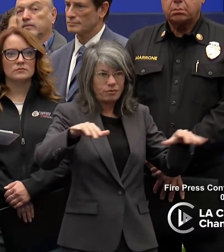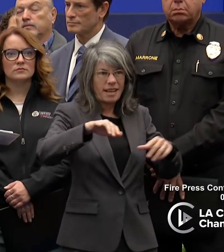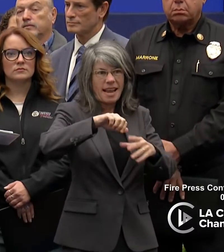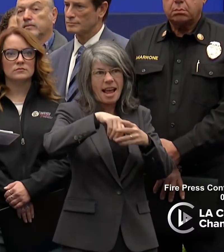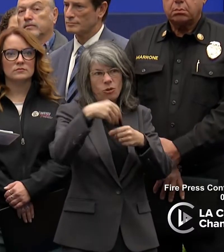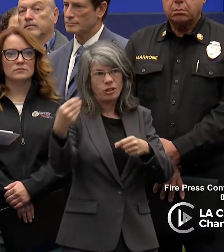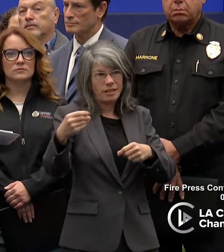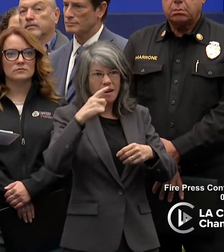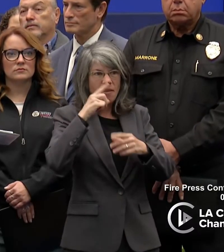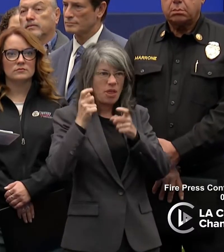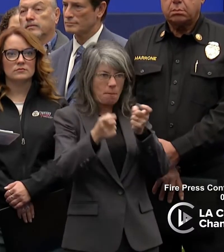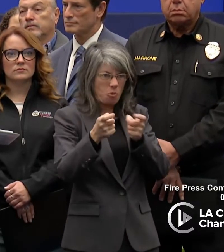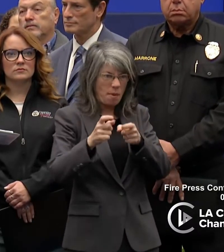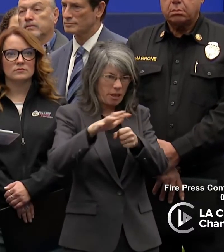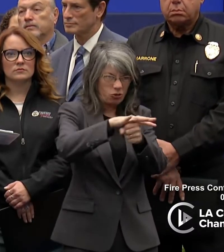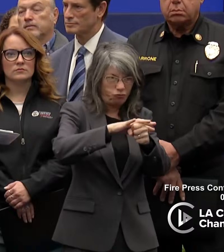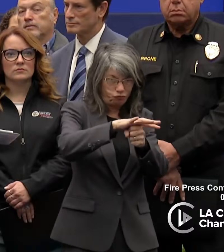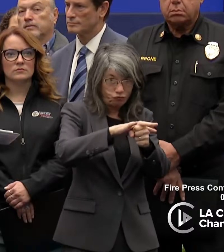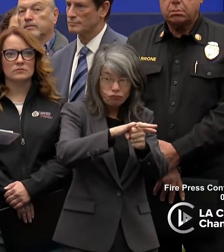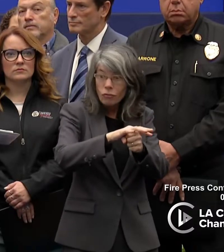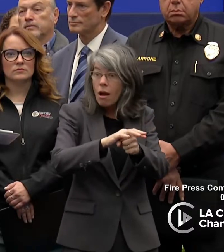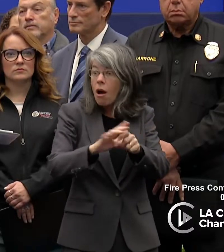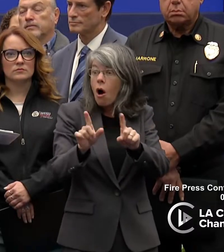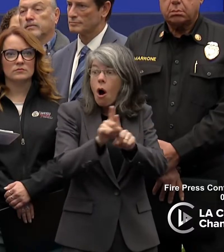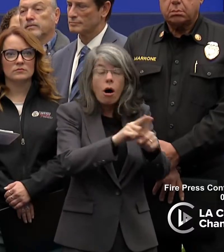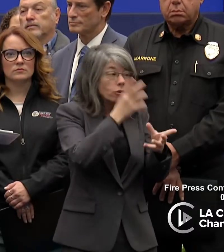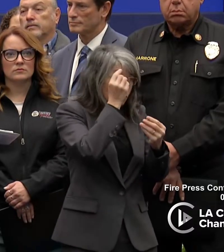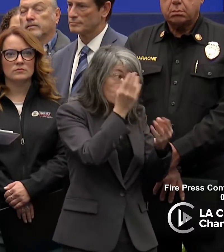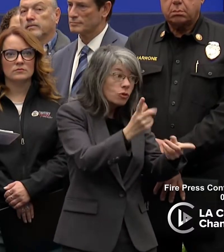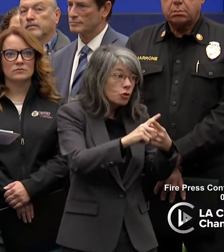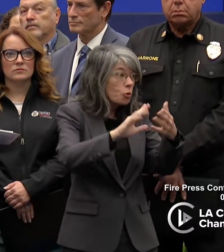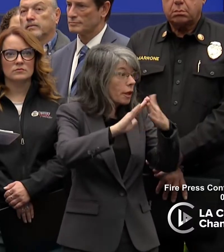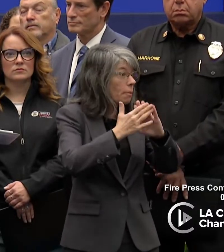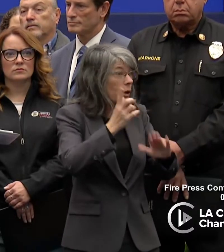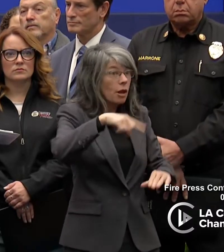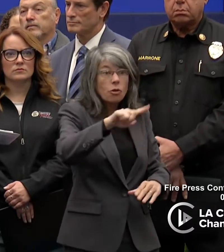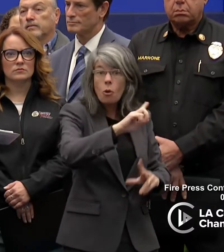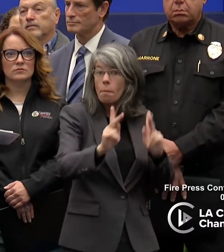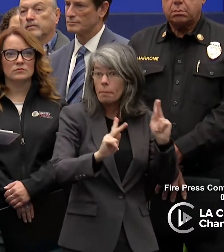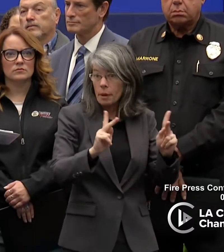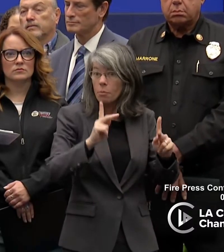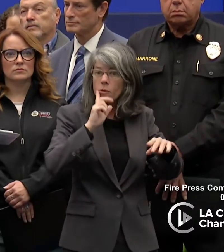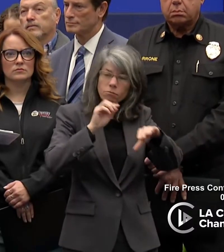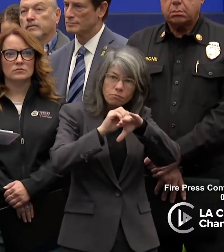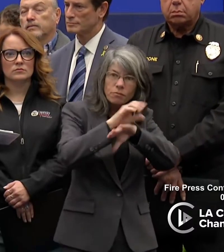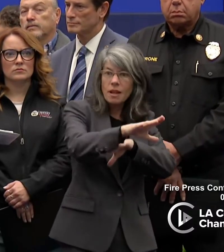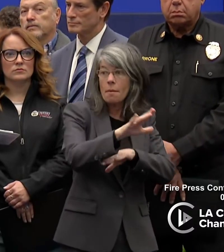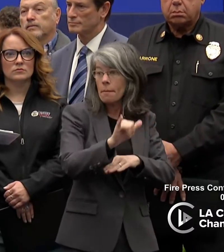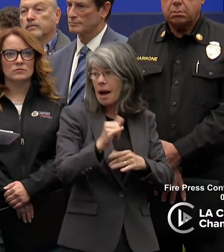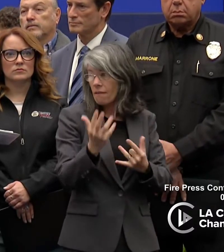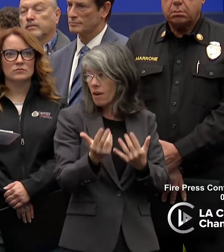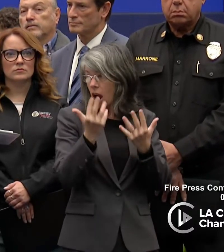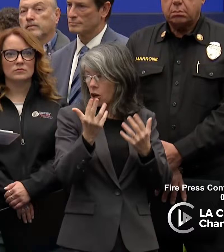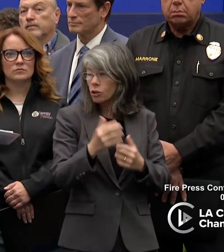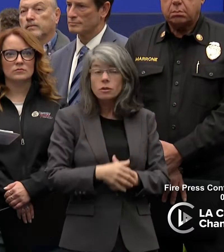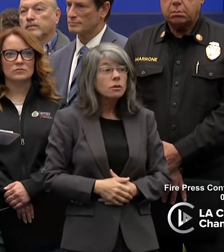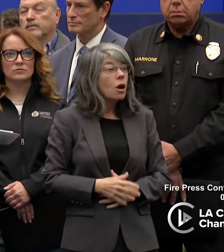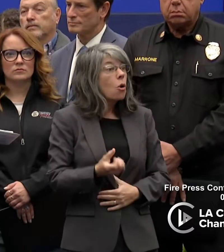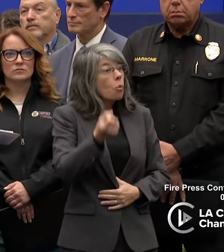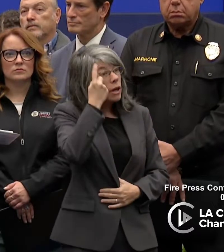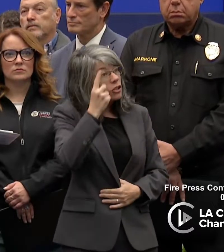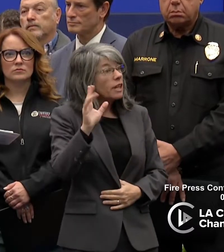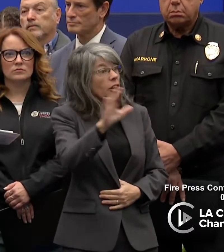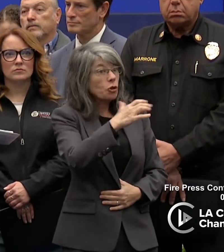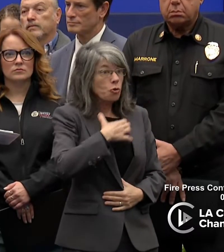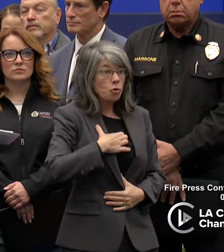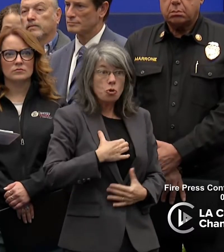perimeter. We understand also, just a message to the community and those that were impacted by these fires, we understand your